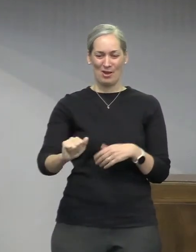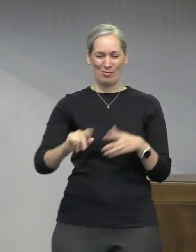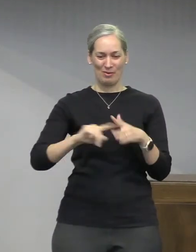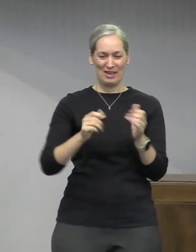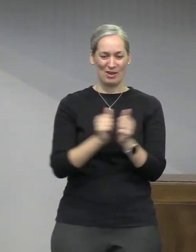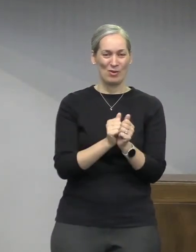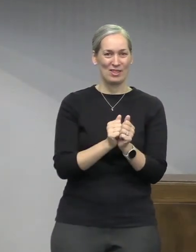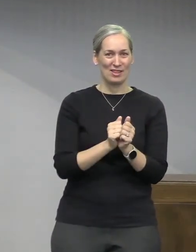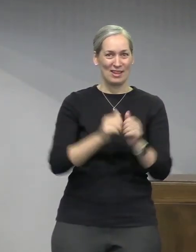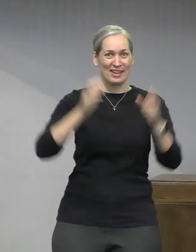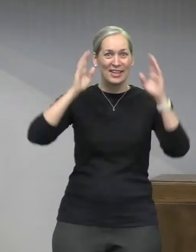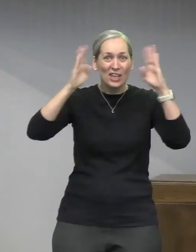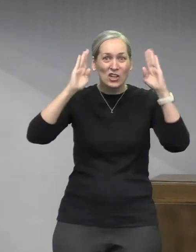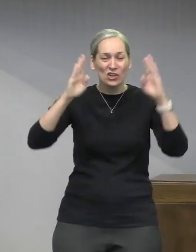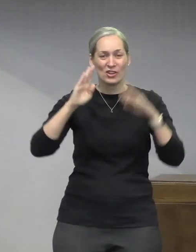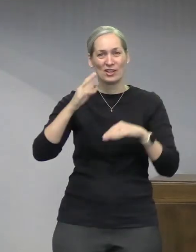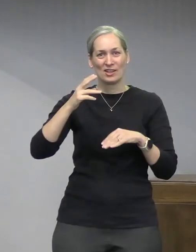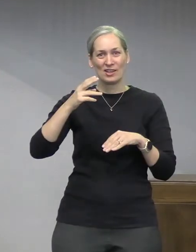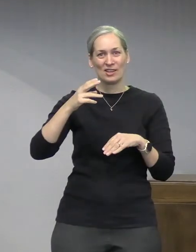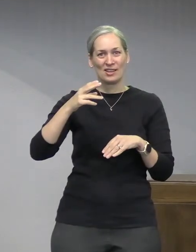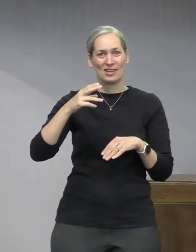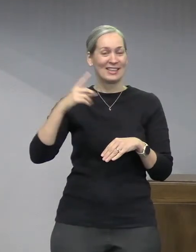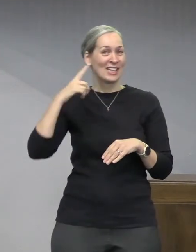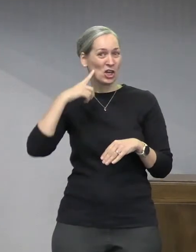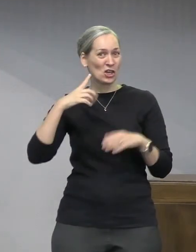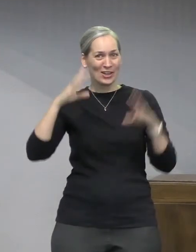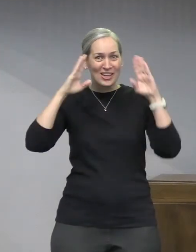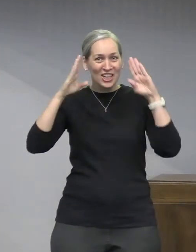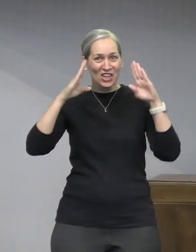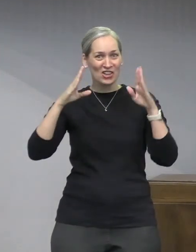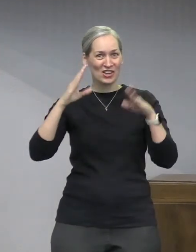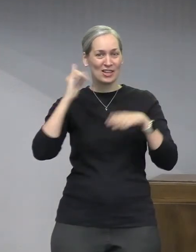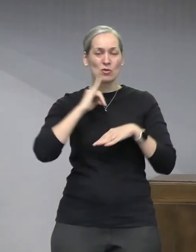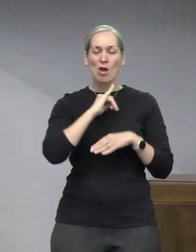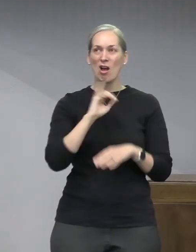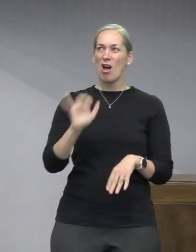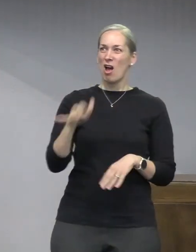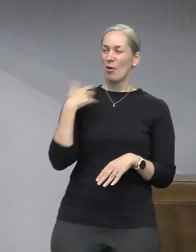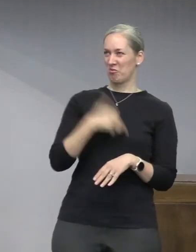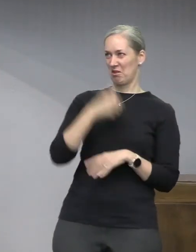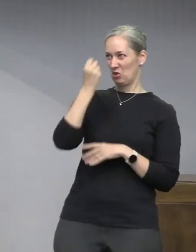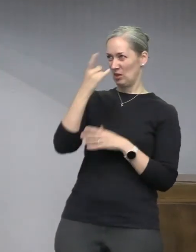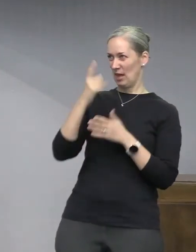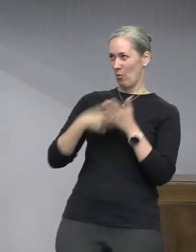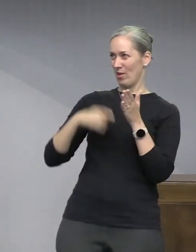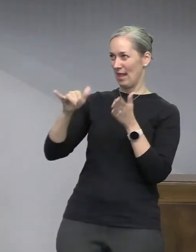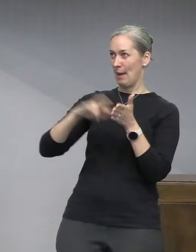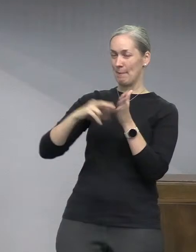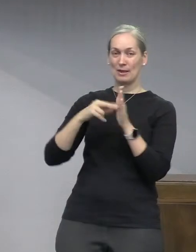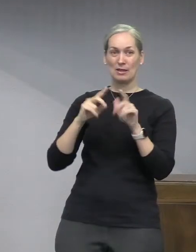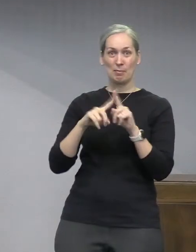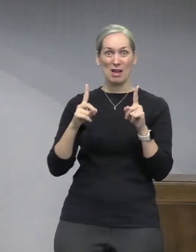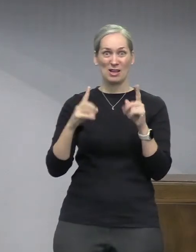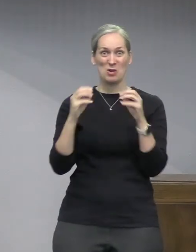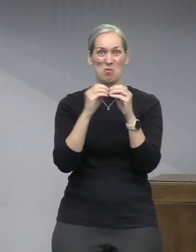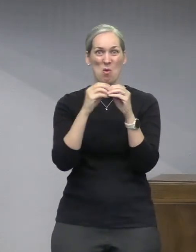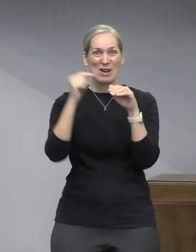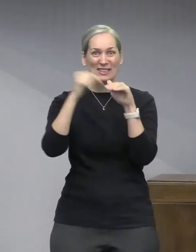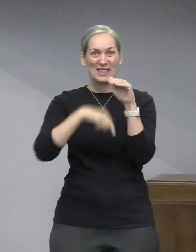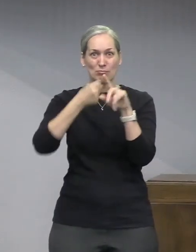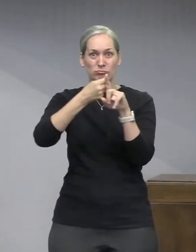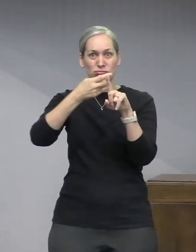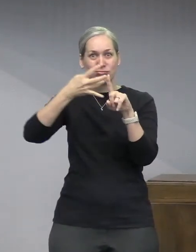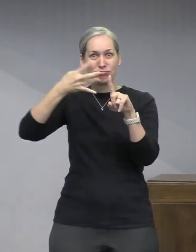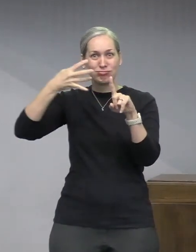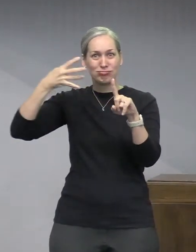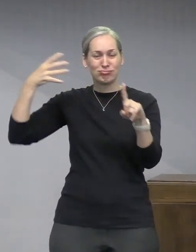"Hear, O Israel." And as an English speaker, we're like, we understand what that means. But wait, there's more. "Hear, O